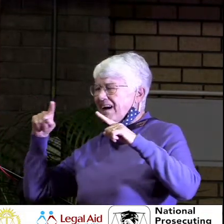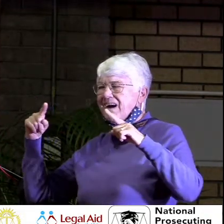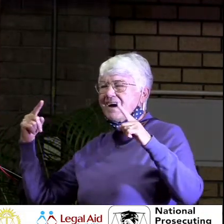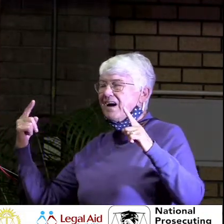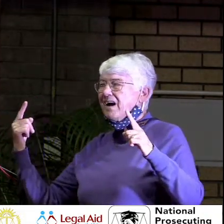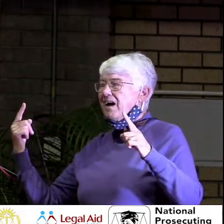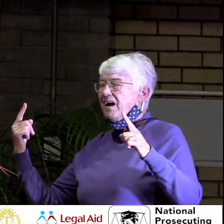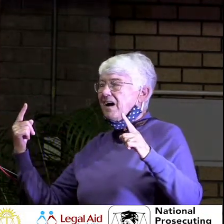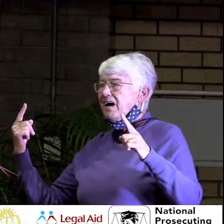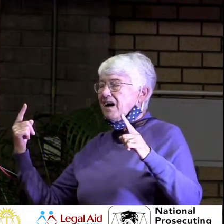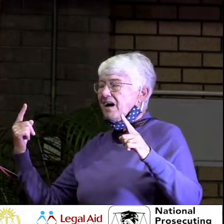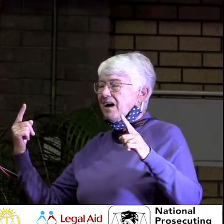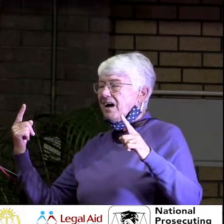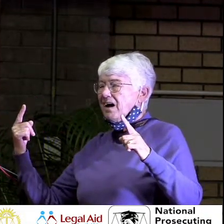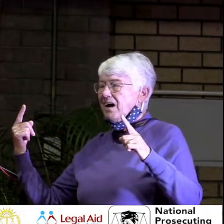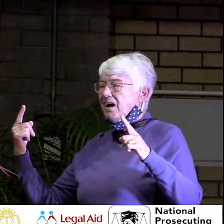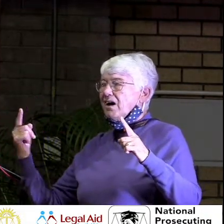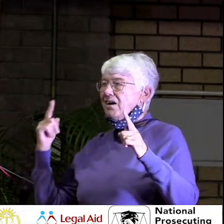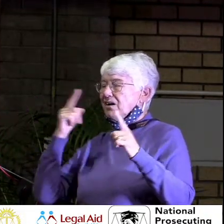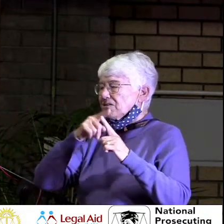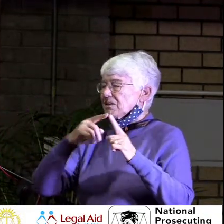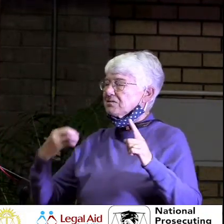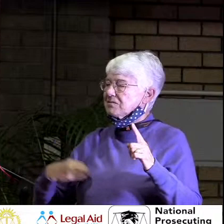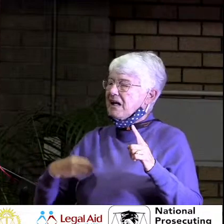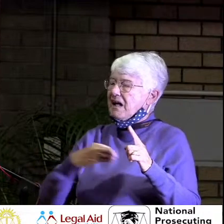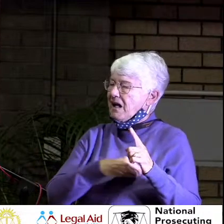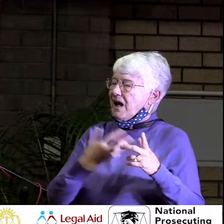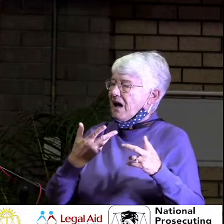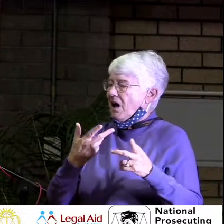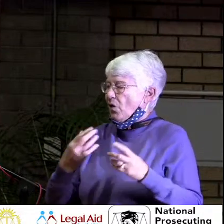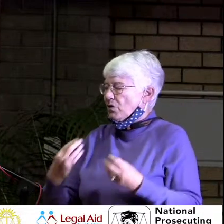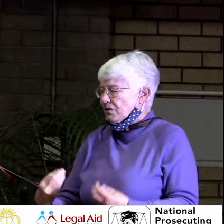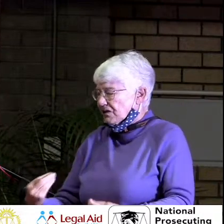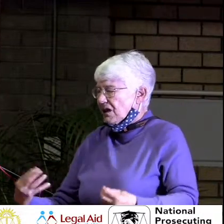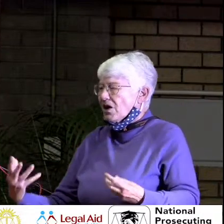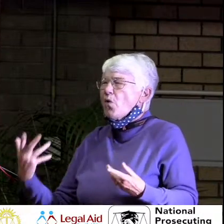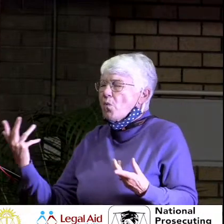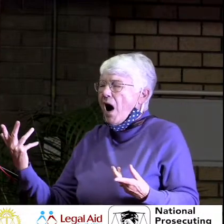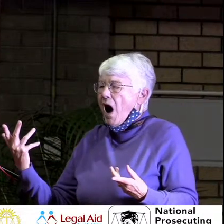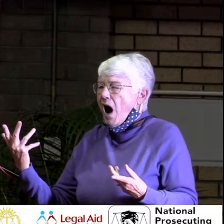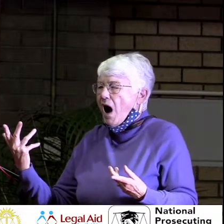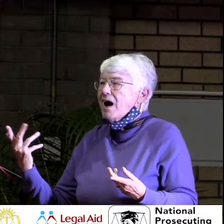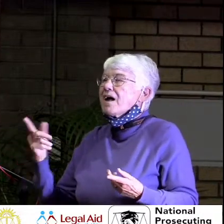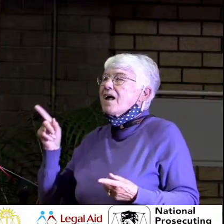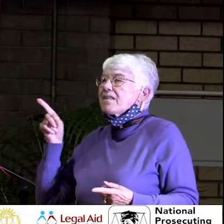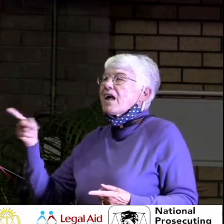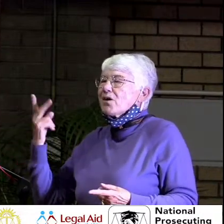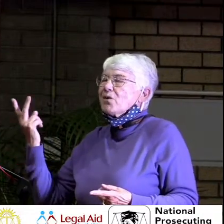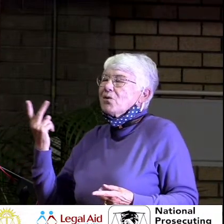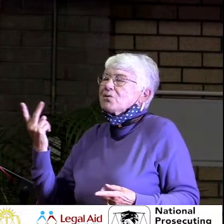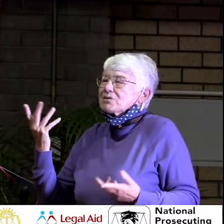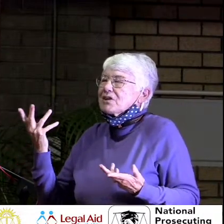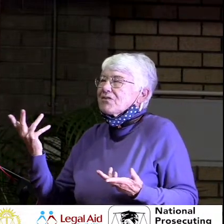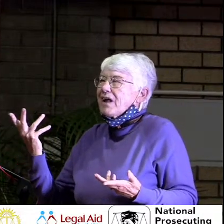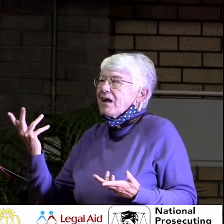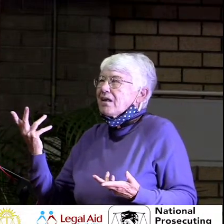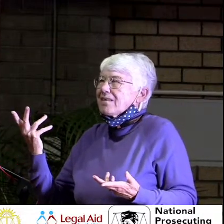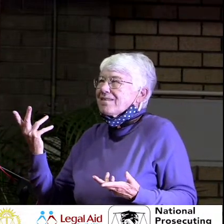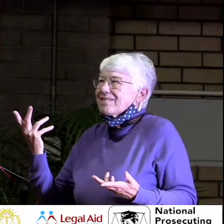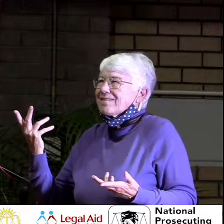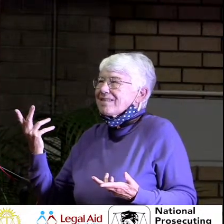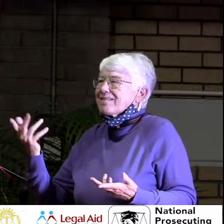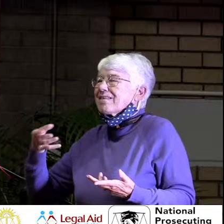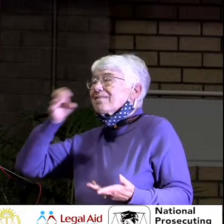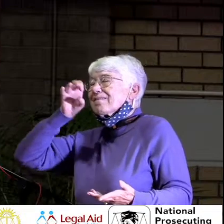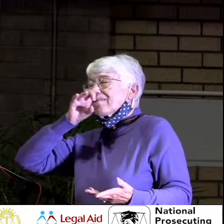of gender-based violence because they were under the influence of drugs or substances. So we also assist them in creating awareness